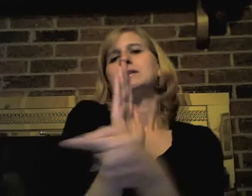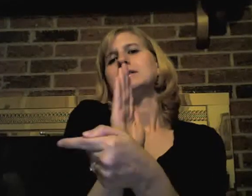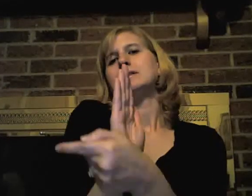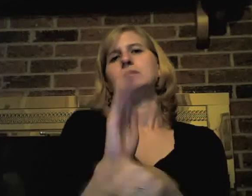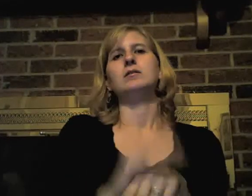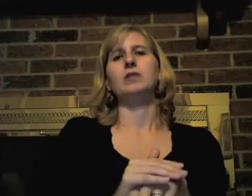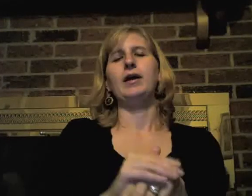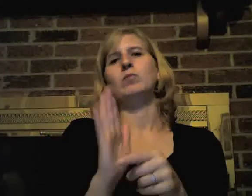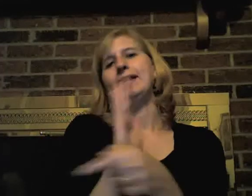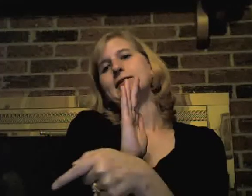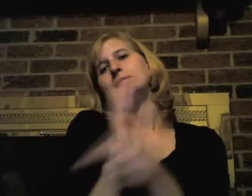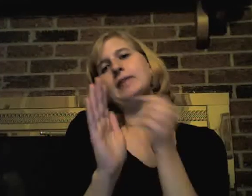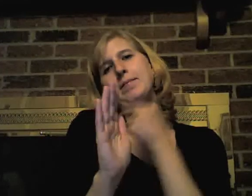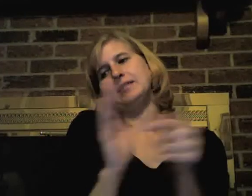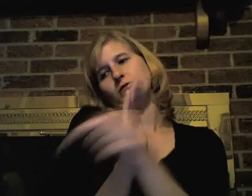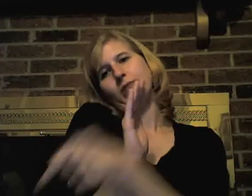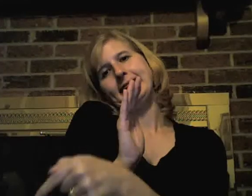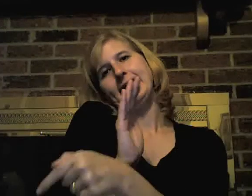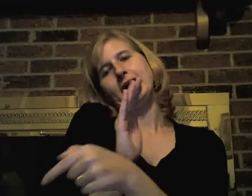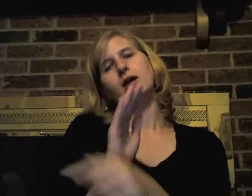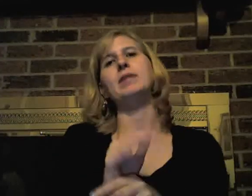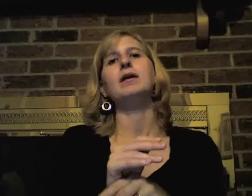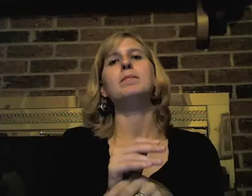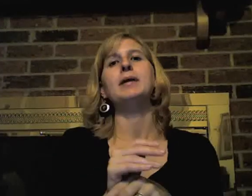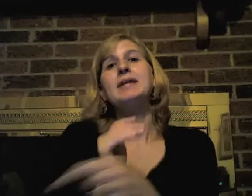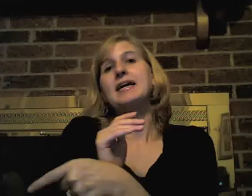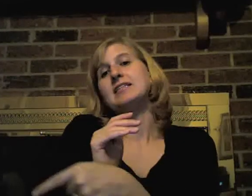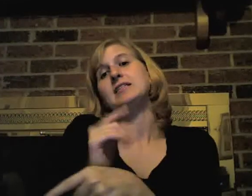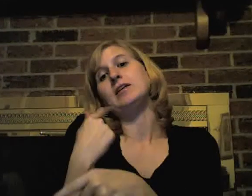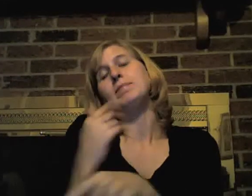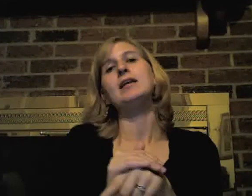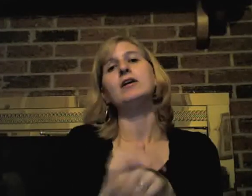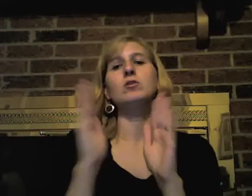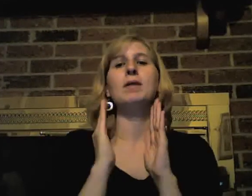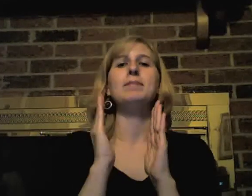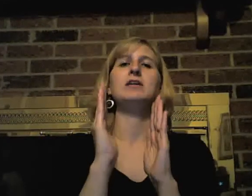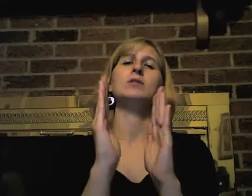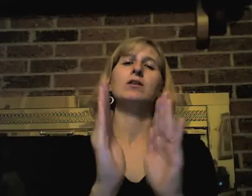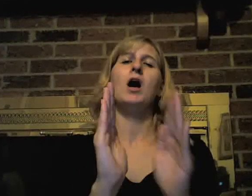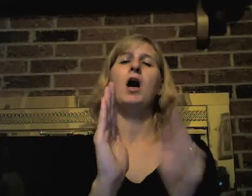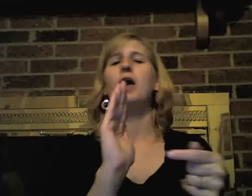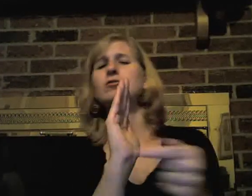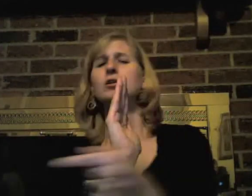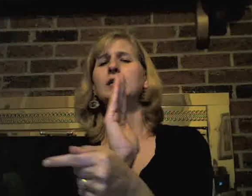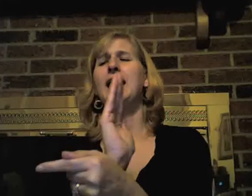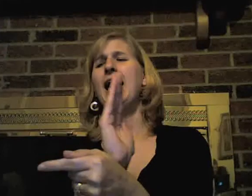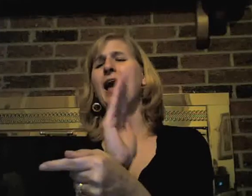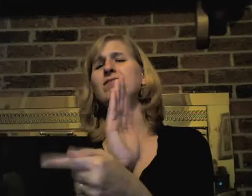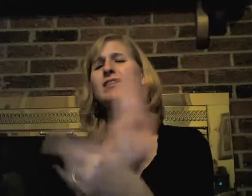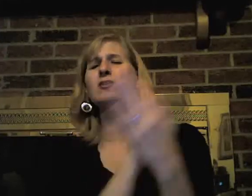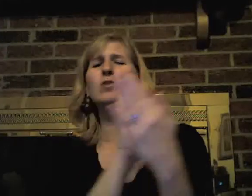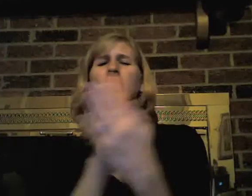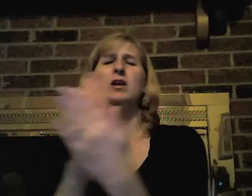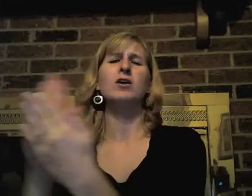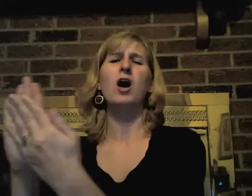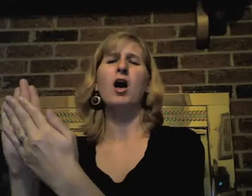and when I go, that means it's right there. But it might not necessarily be there. So it might be you go down the hall, you turn left, and then you go down another hall, and you turn right,